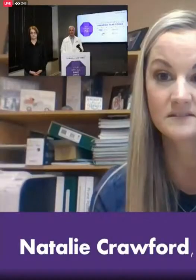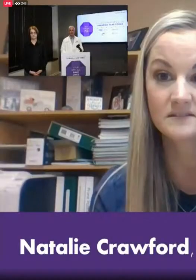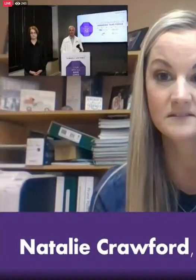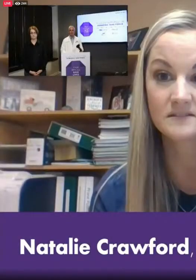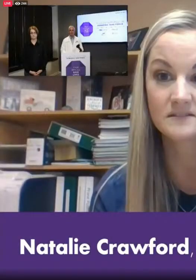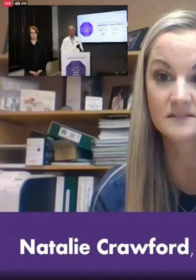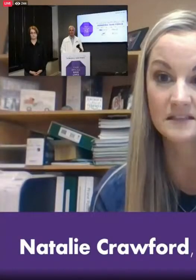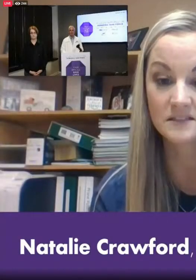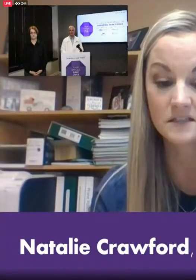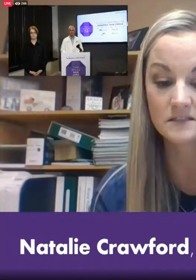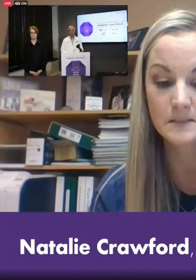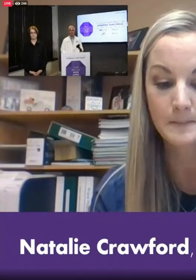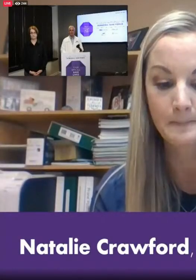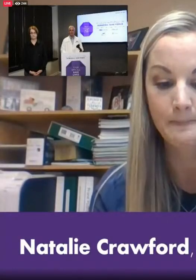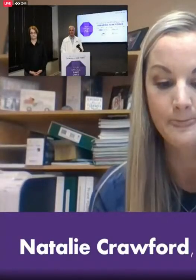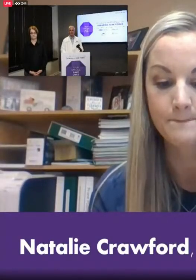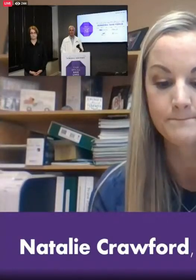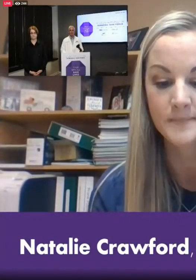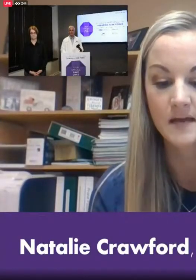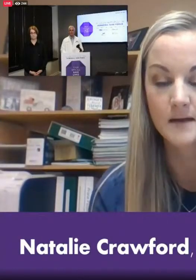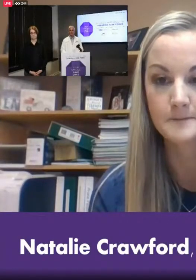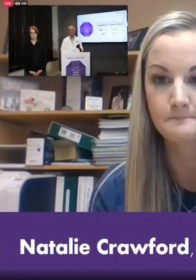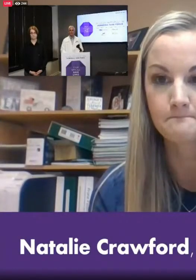in their 50s and 60s.